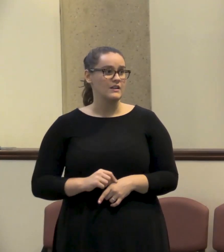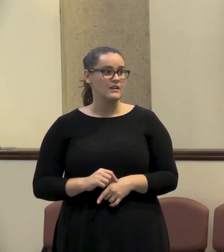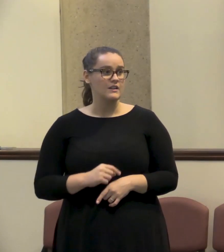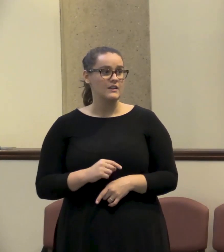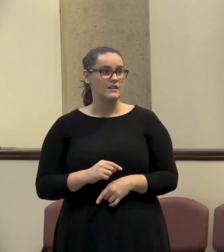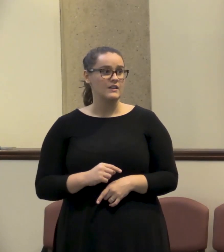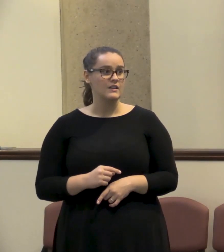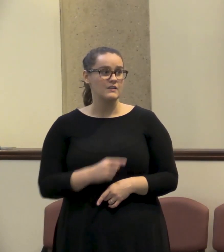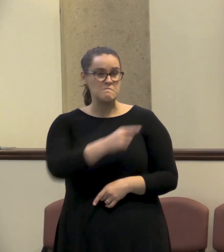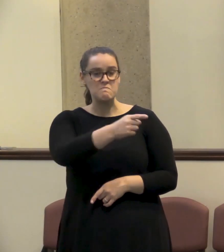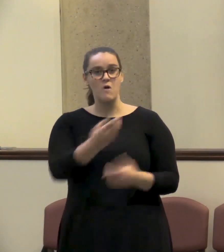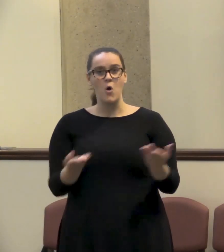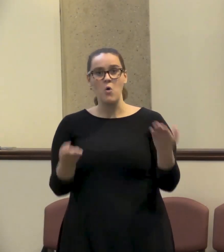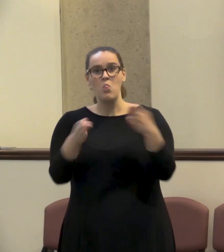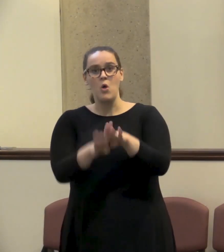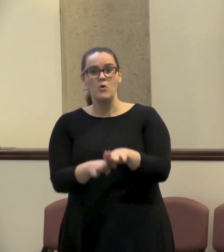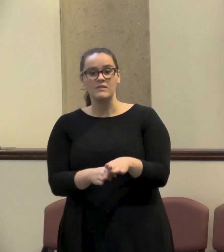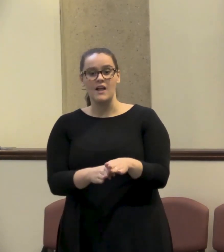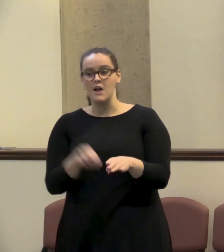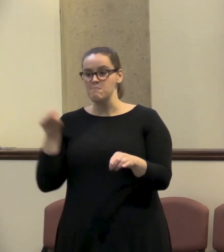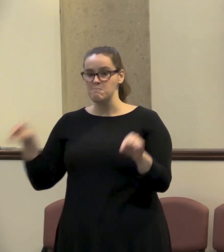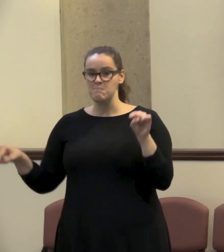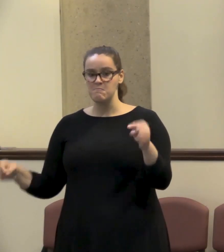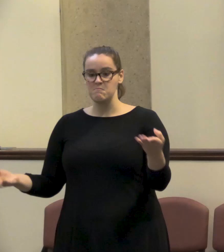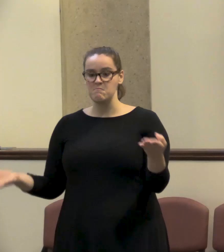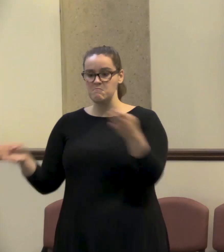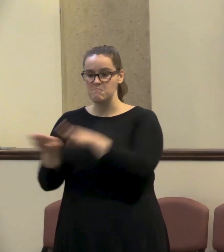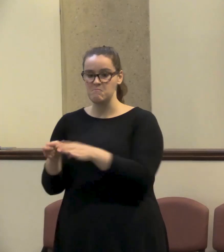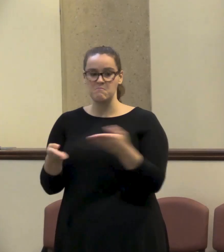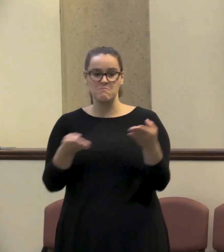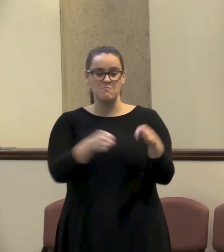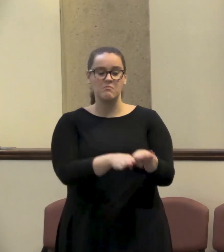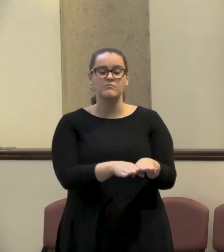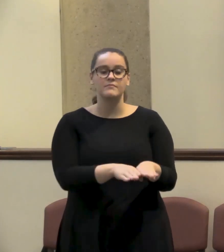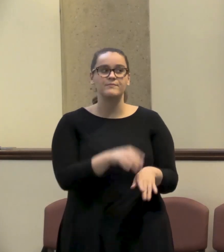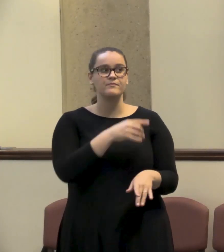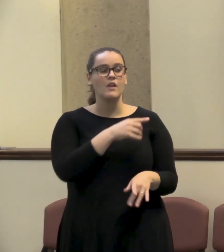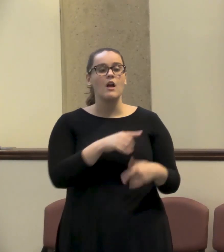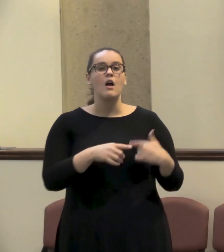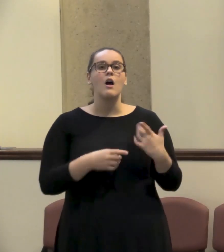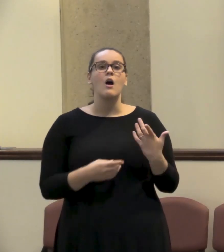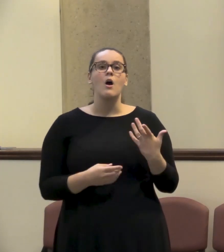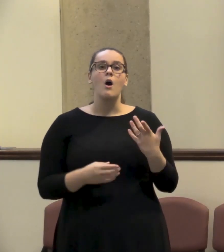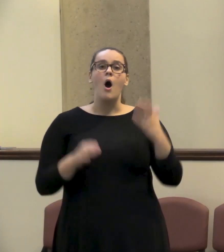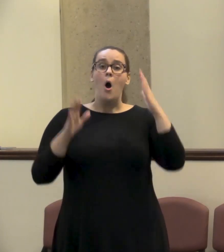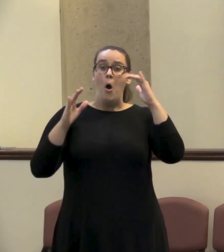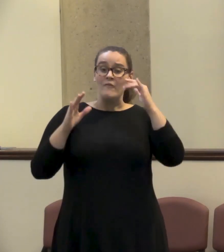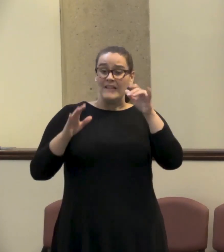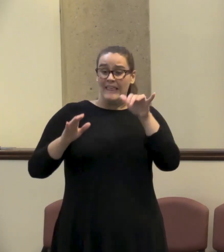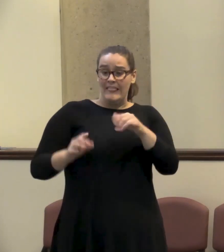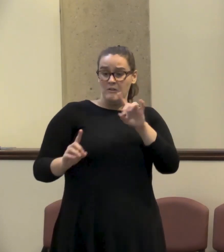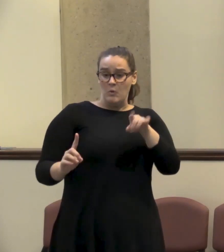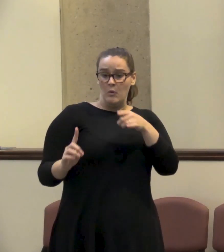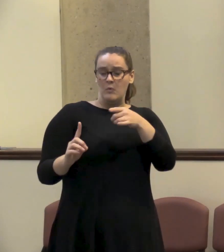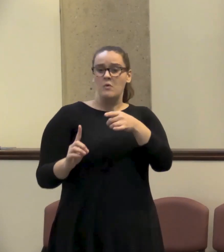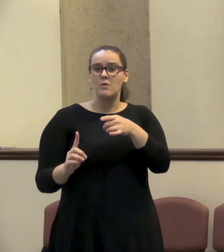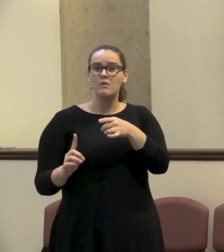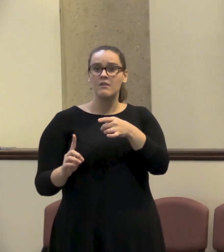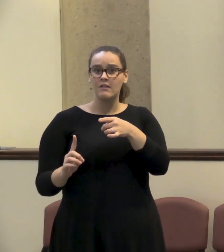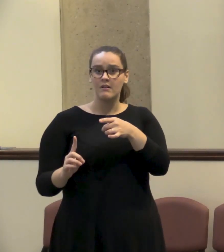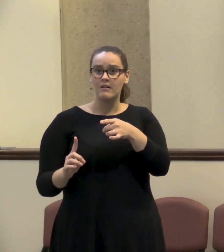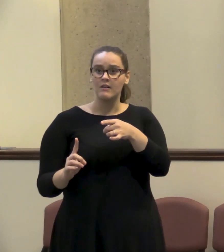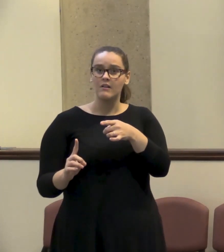Close down the incinerator power. Yes, and so hopefully we get to move in those directions, but there's a bunch of other